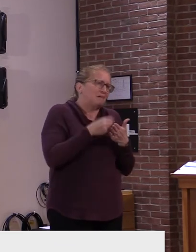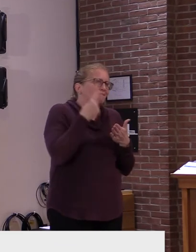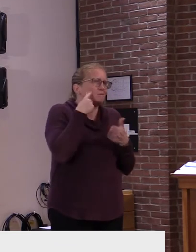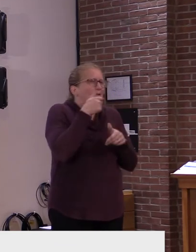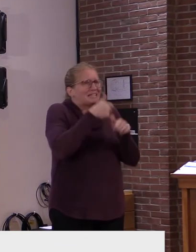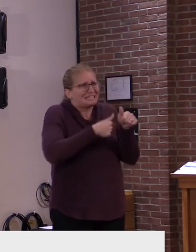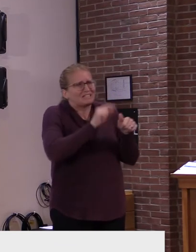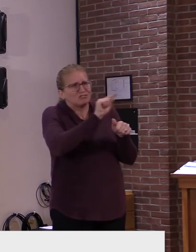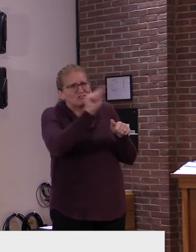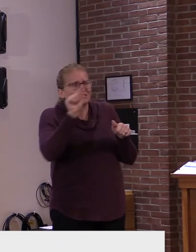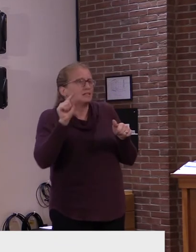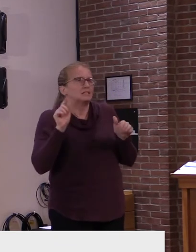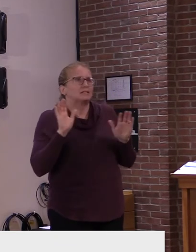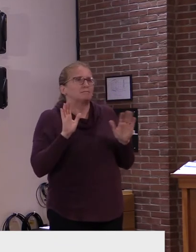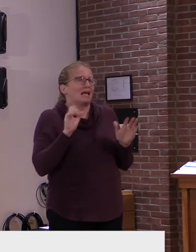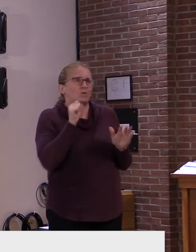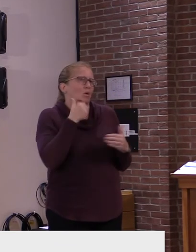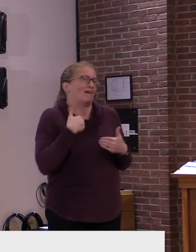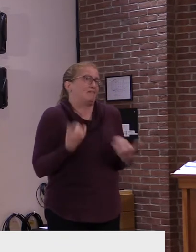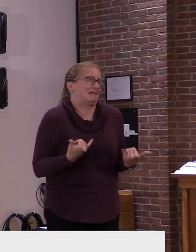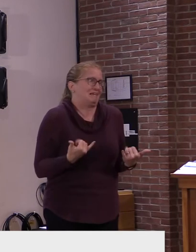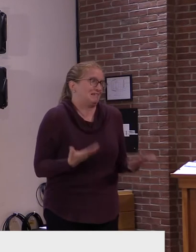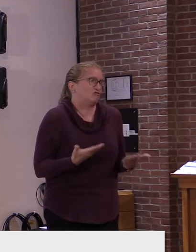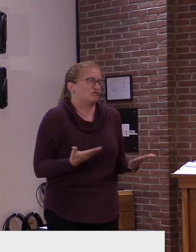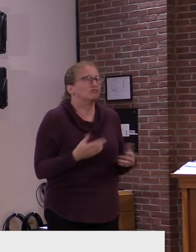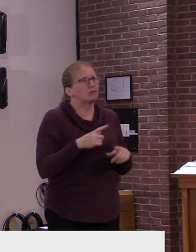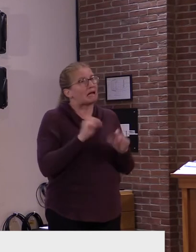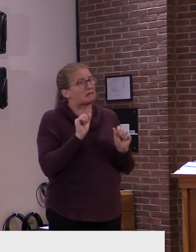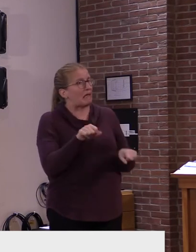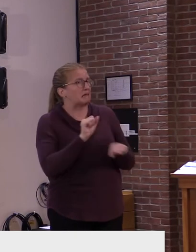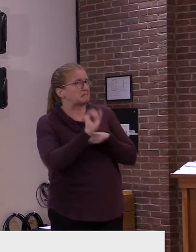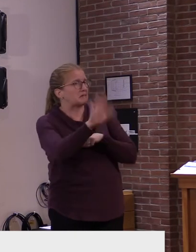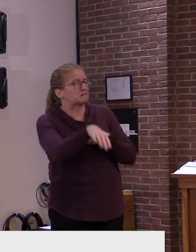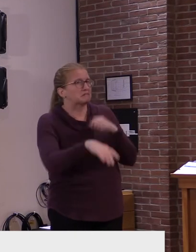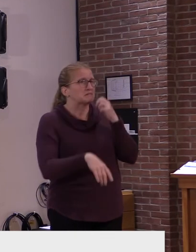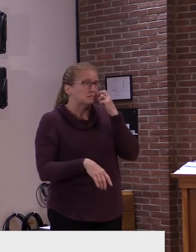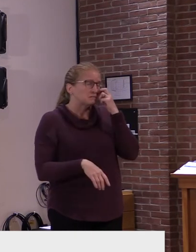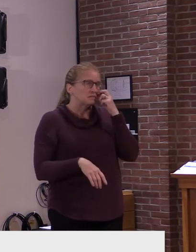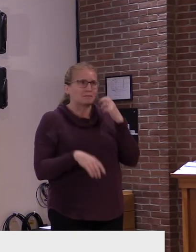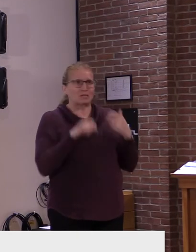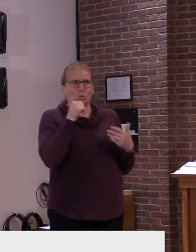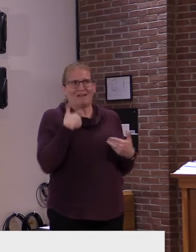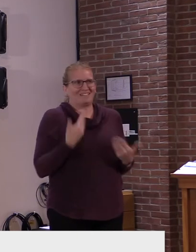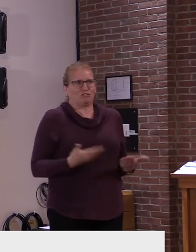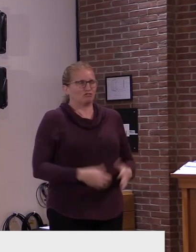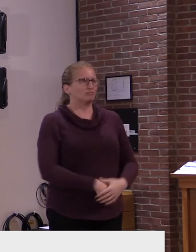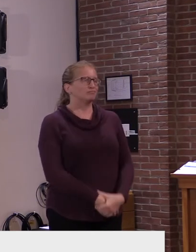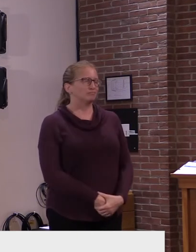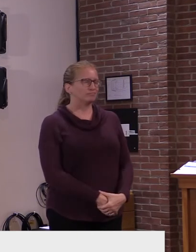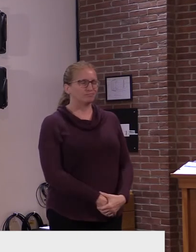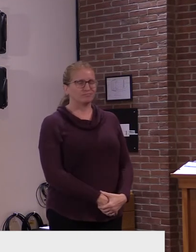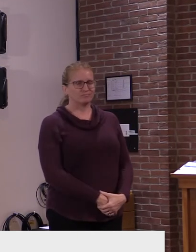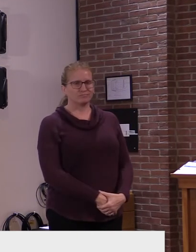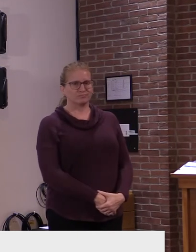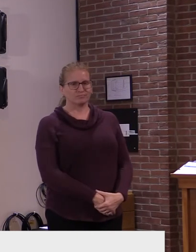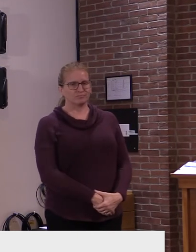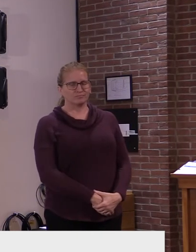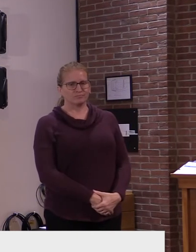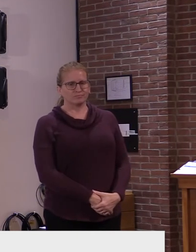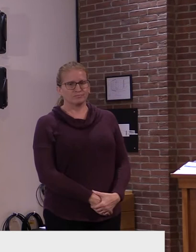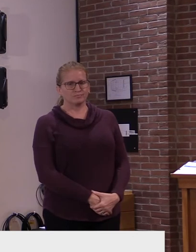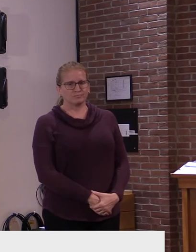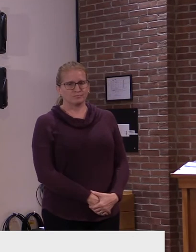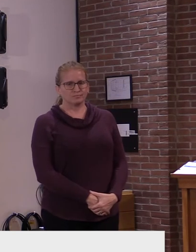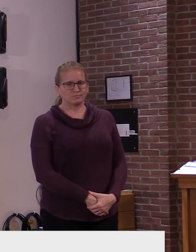reallocated um i can get that for you but um i i don't have it right here on at the tip of my tongue